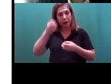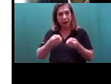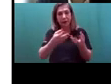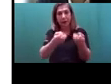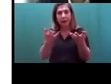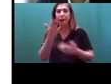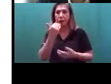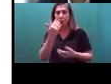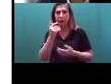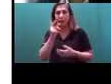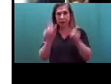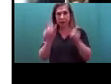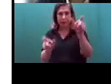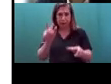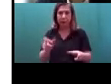within